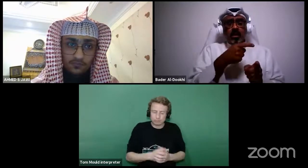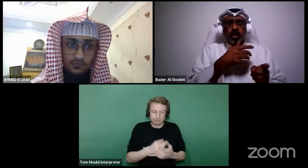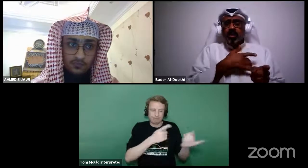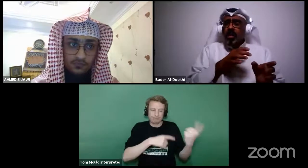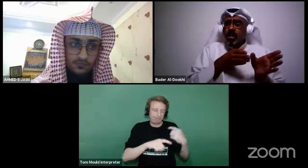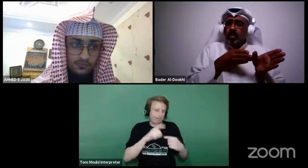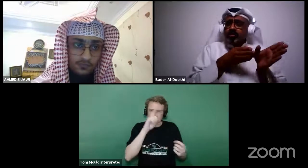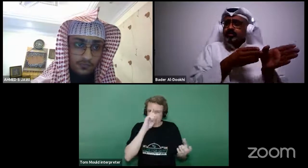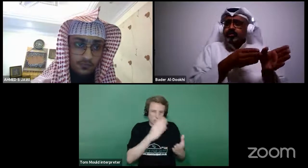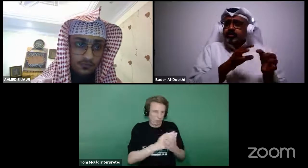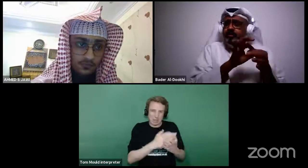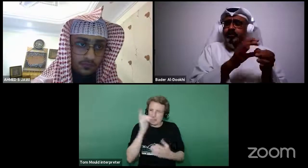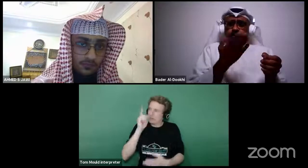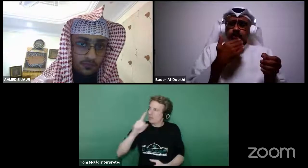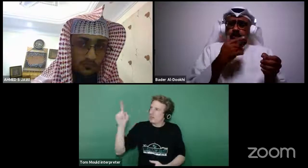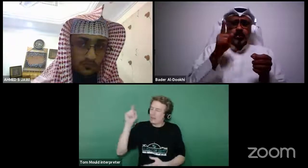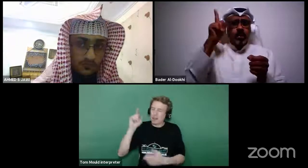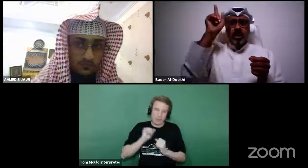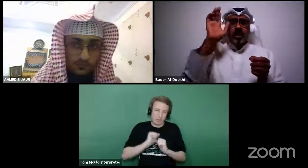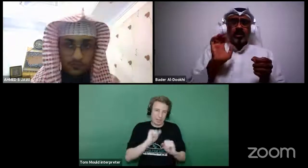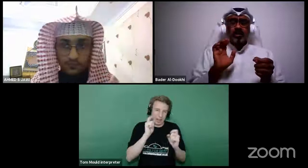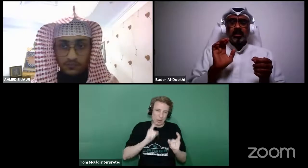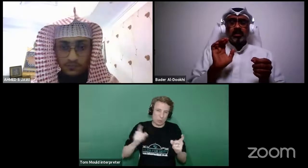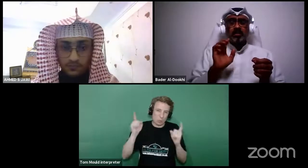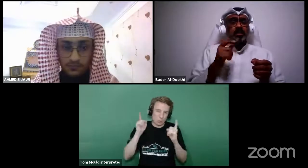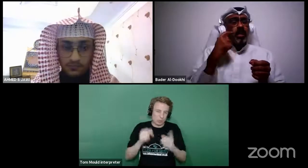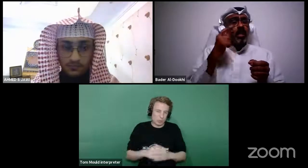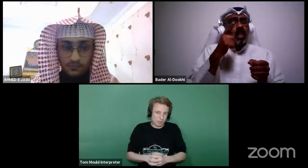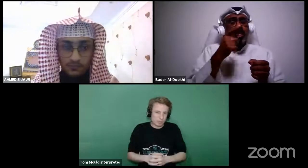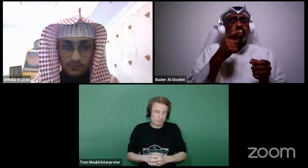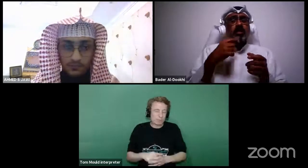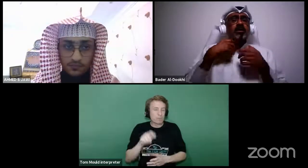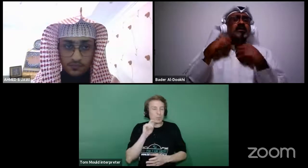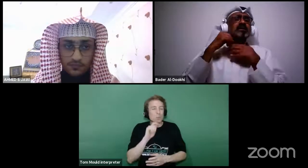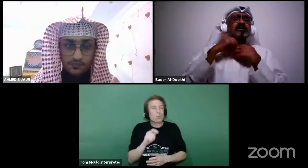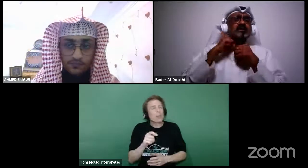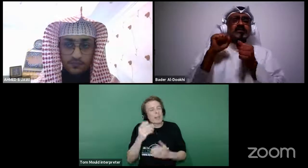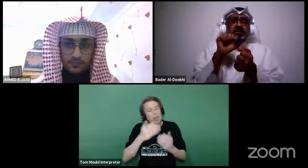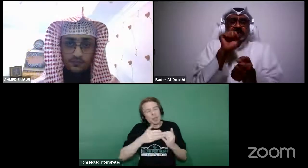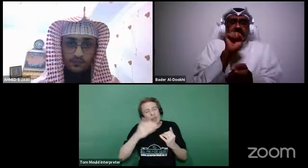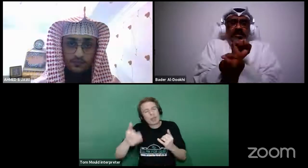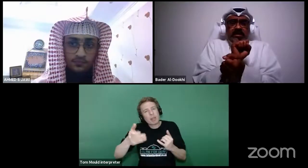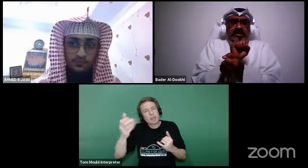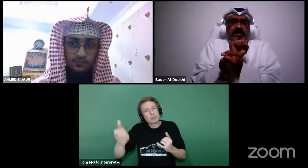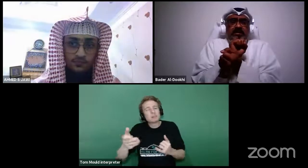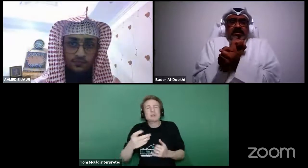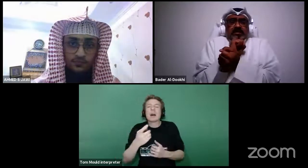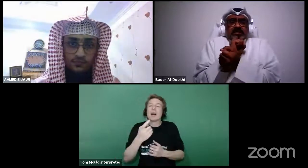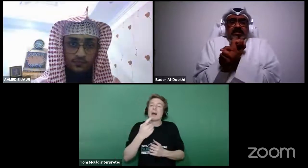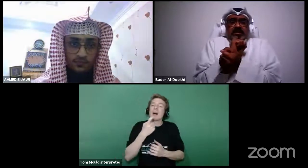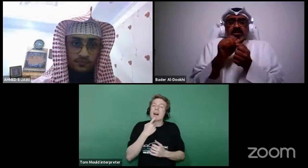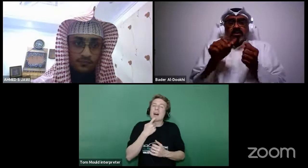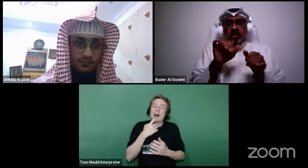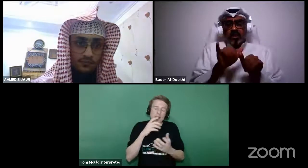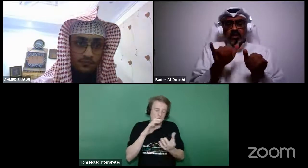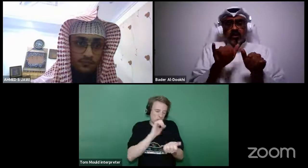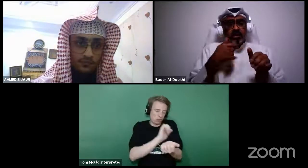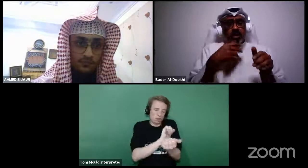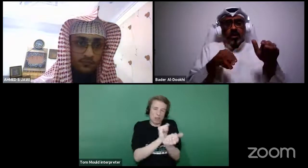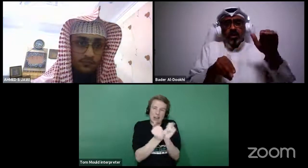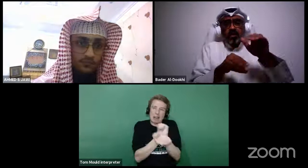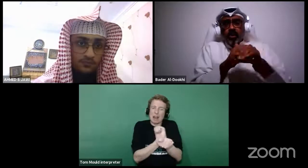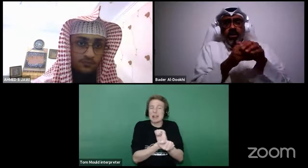Lord. They are those who will have iron chains tying their hands to their necks. They will be the dwellers of the